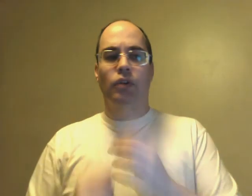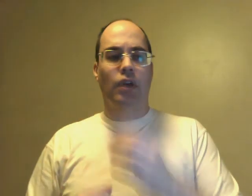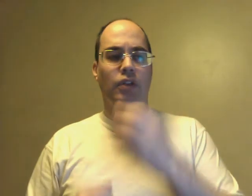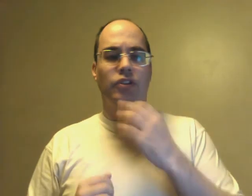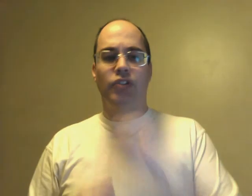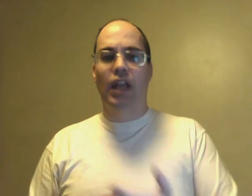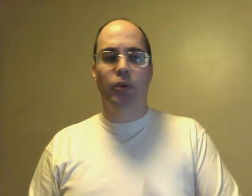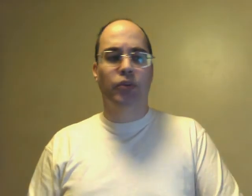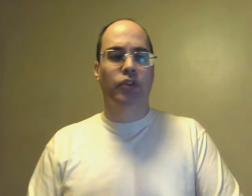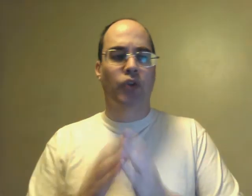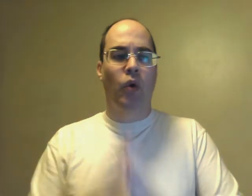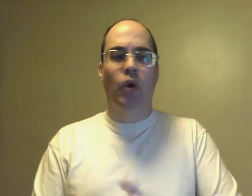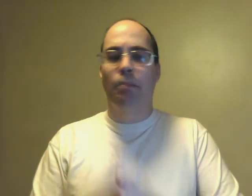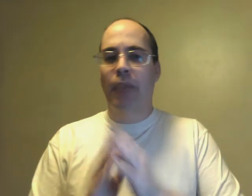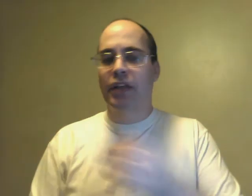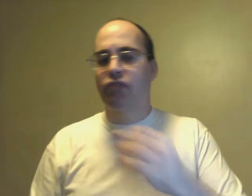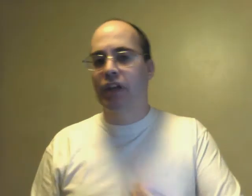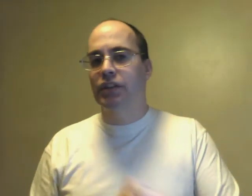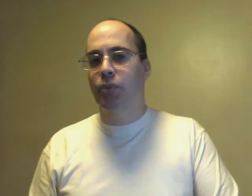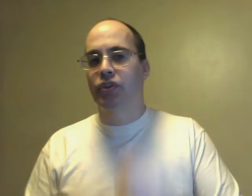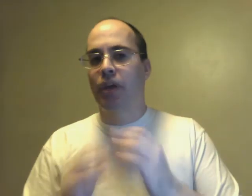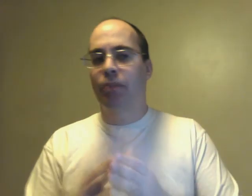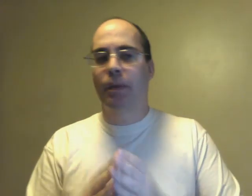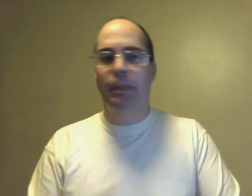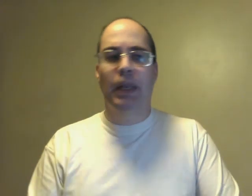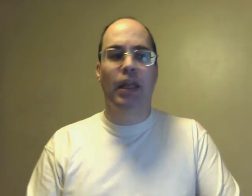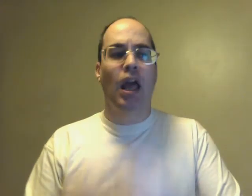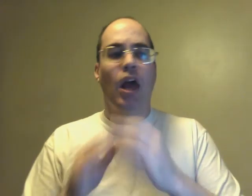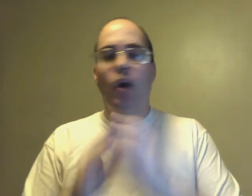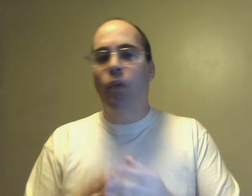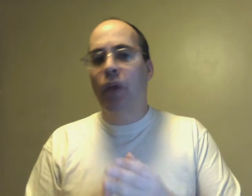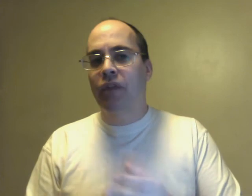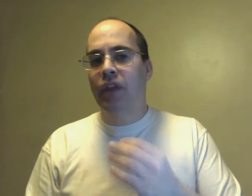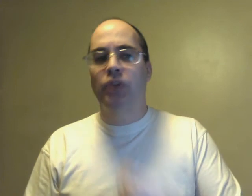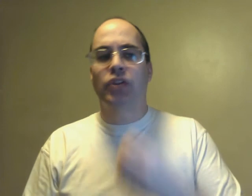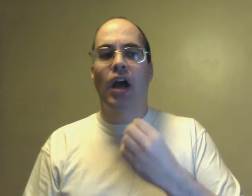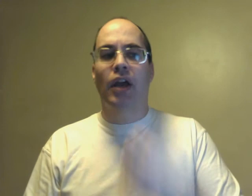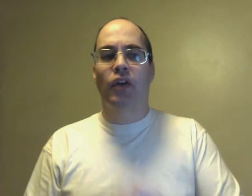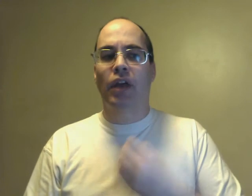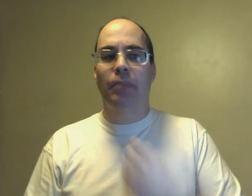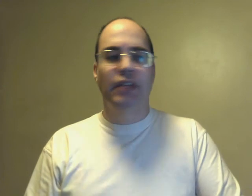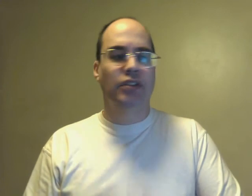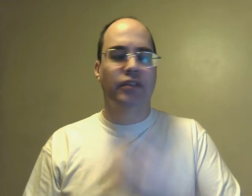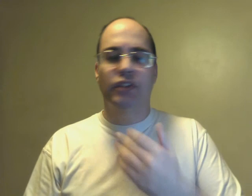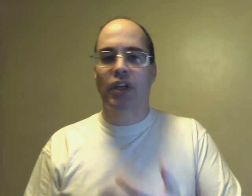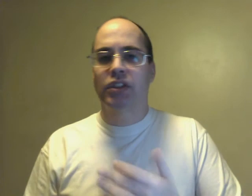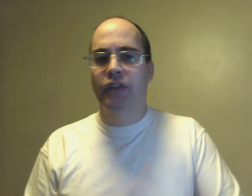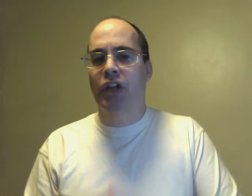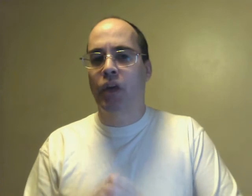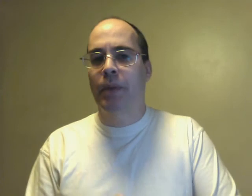So teleporters or matter transporters are probably one of the most iconic pieces of science fiction